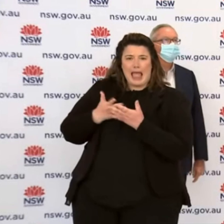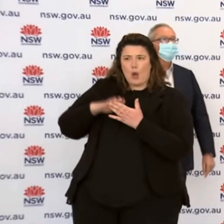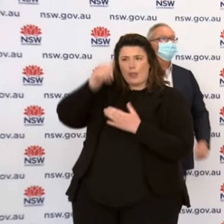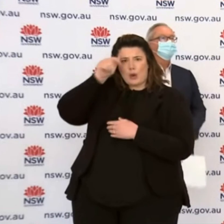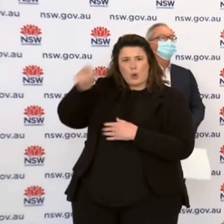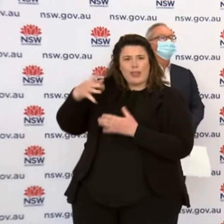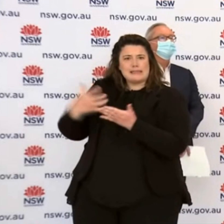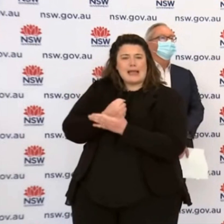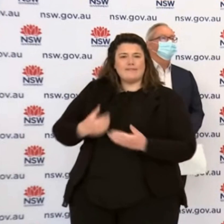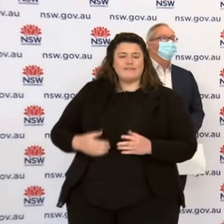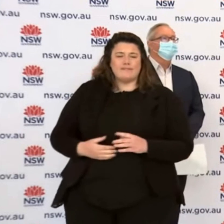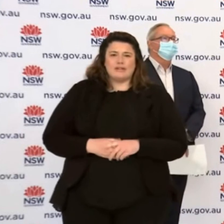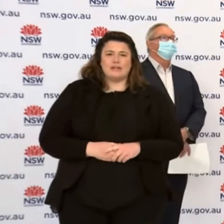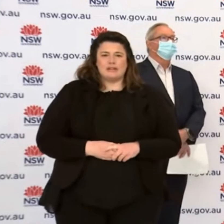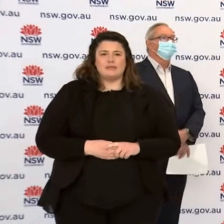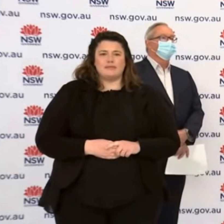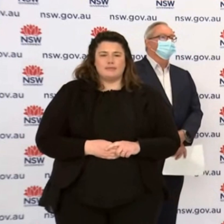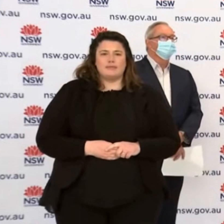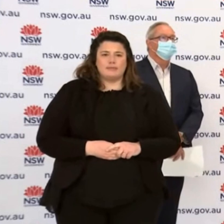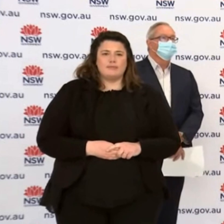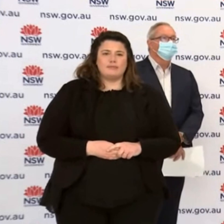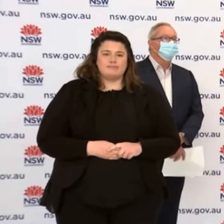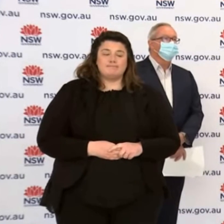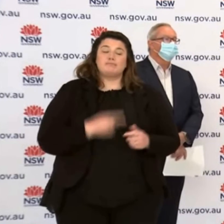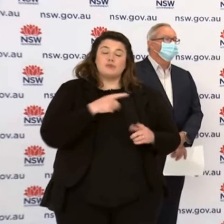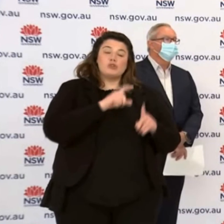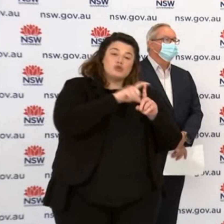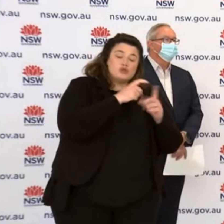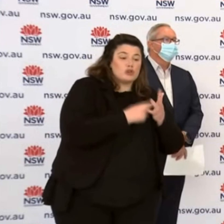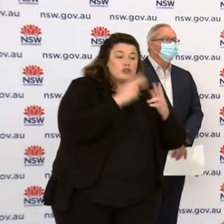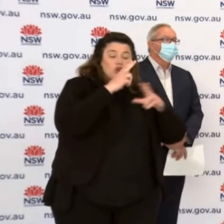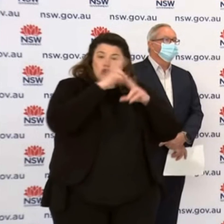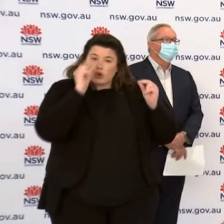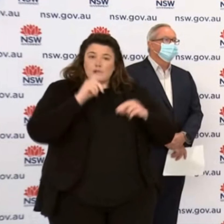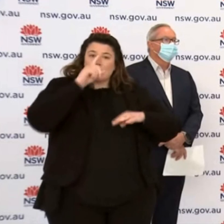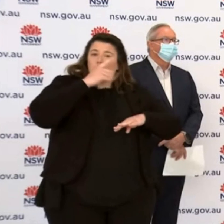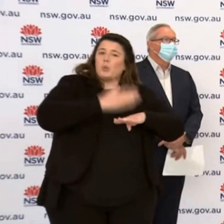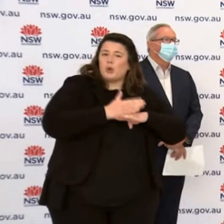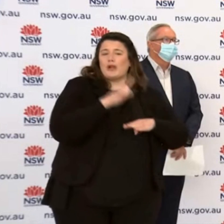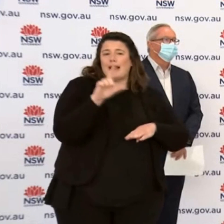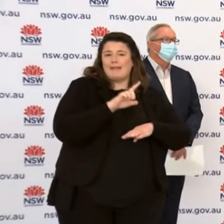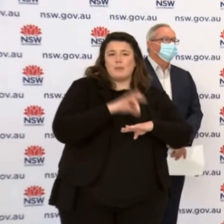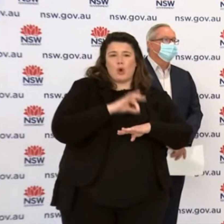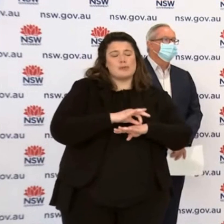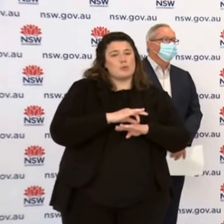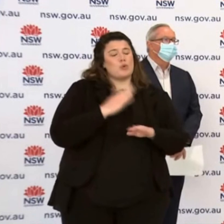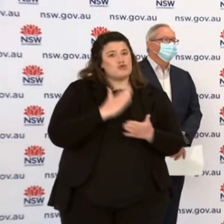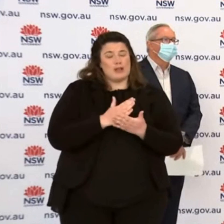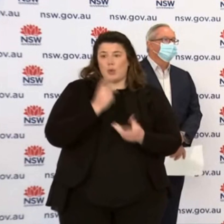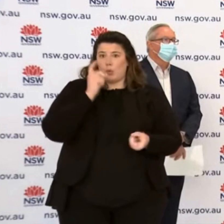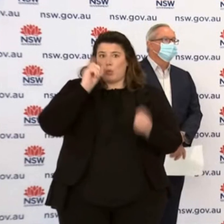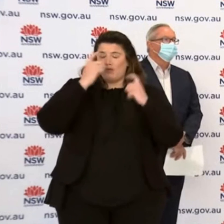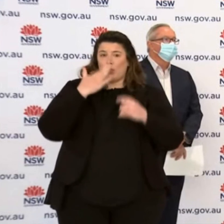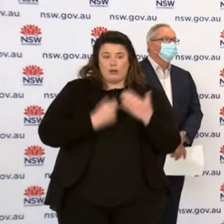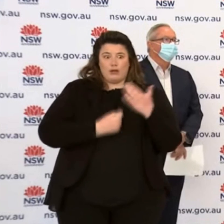the health system, and particularly the nurses and doctors on the wards, are of course very concerned when we have cases in a ward,